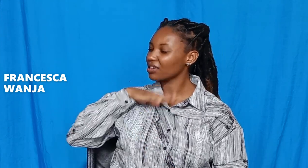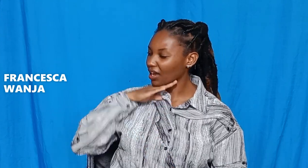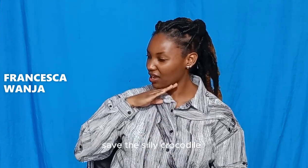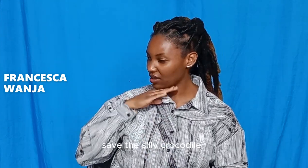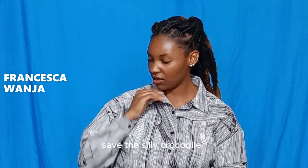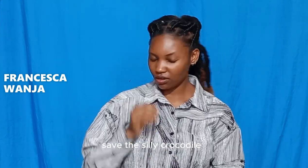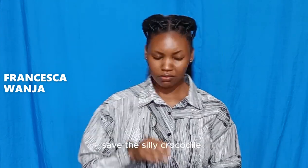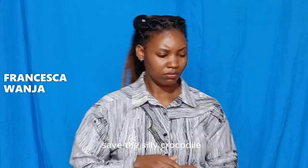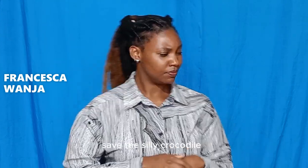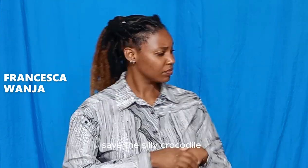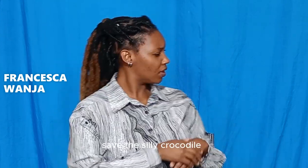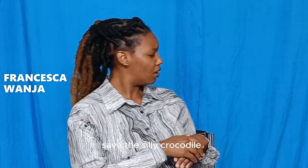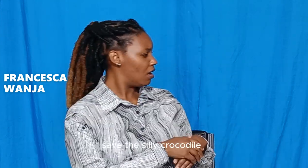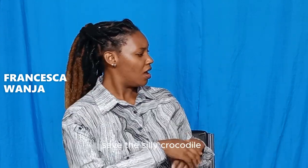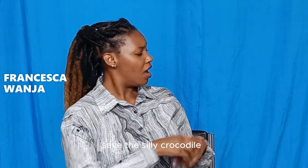Said the silly crocodile.